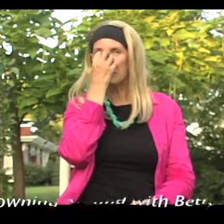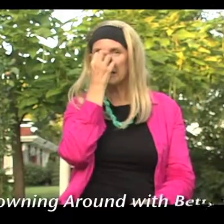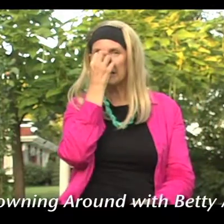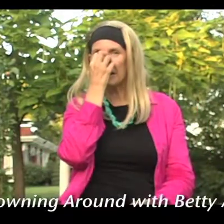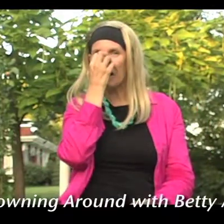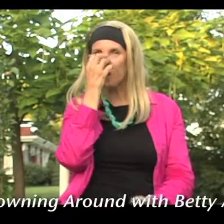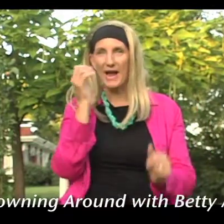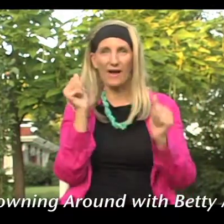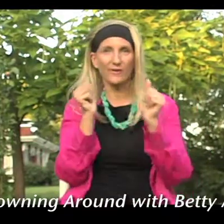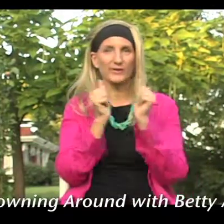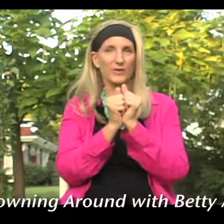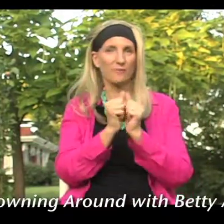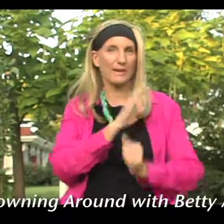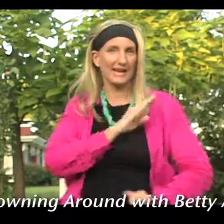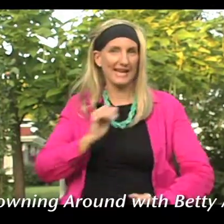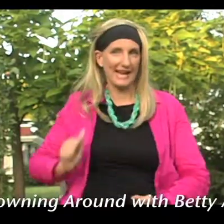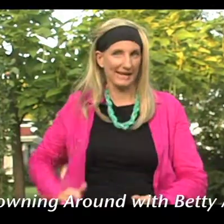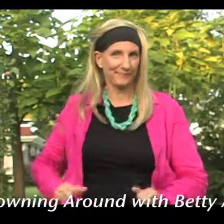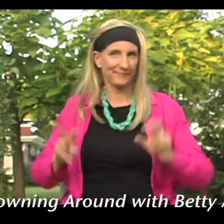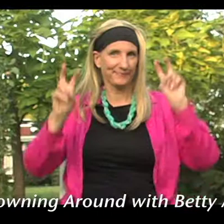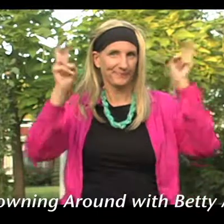Clowning Around with Betty Ann.